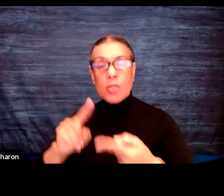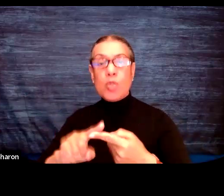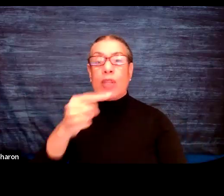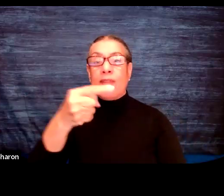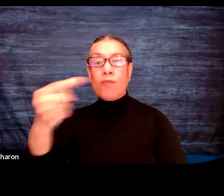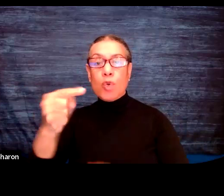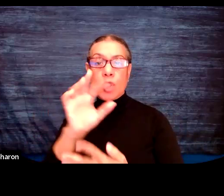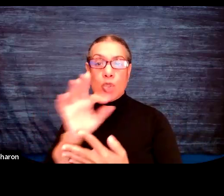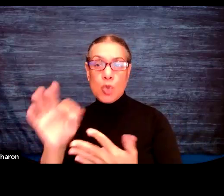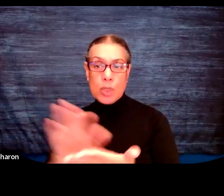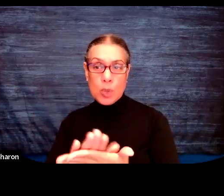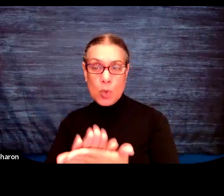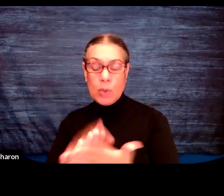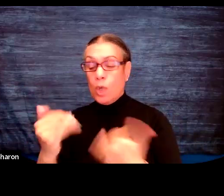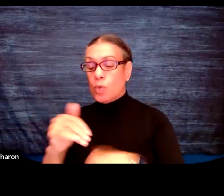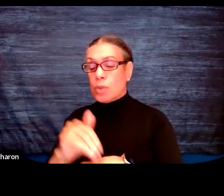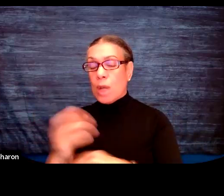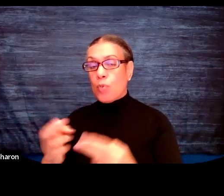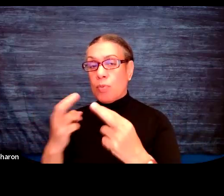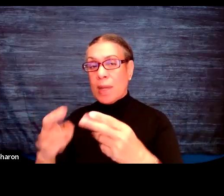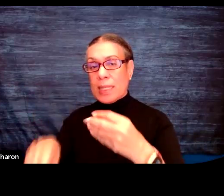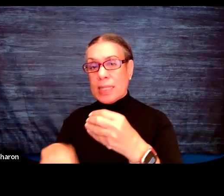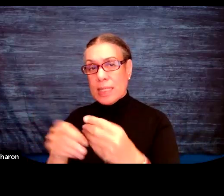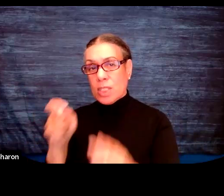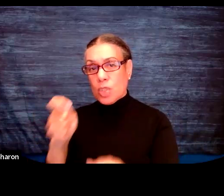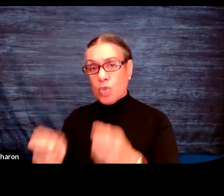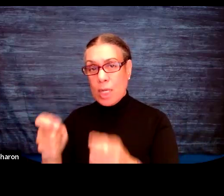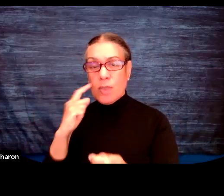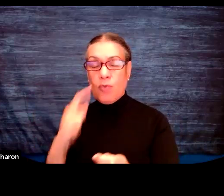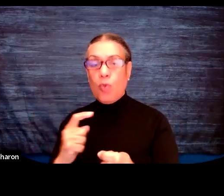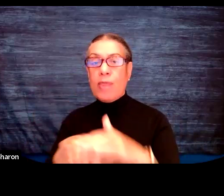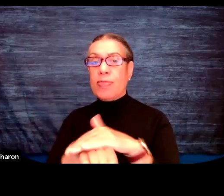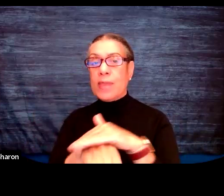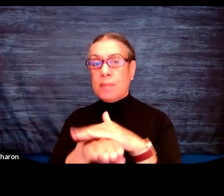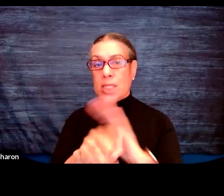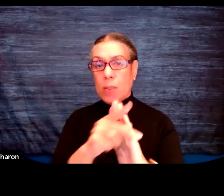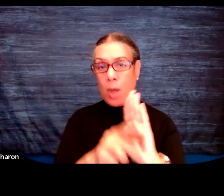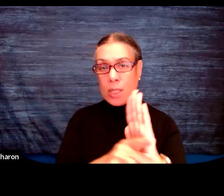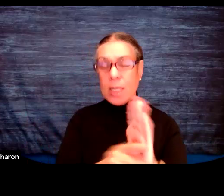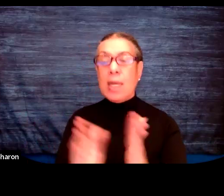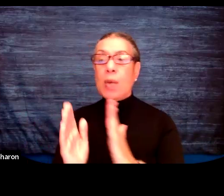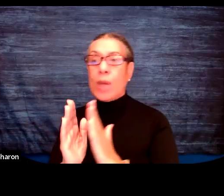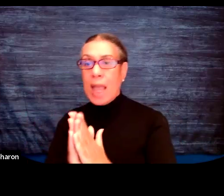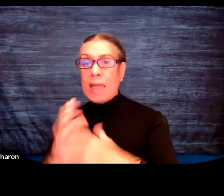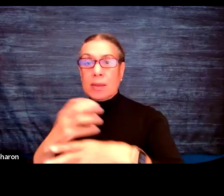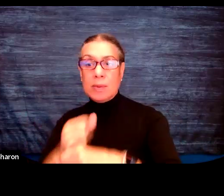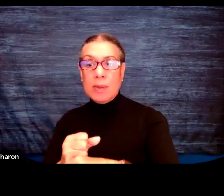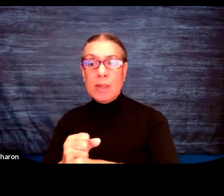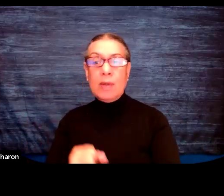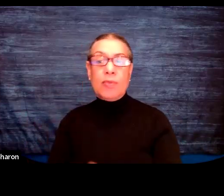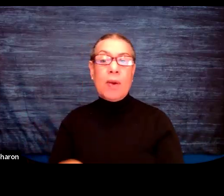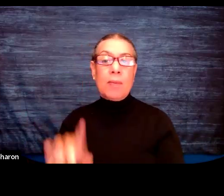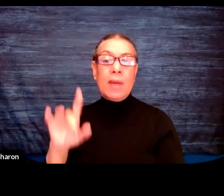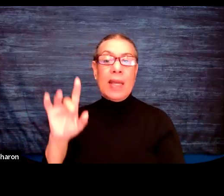choice. Tonight, we're recommending an additional minor change to the admissions policy. We're asking to consolidate from 8 to 4